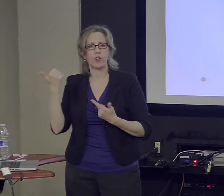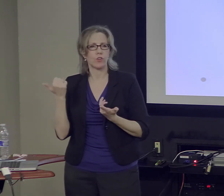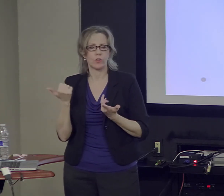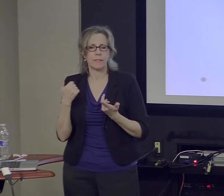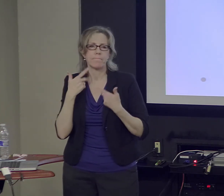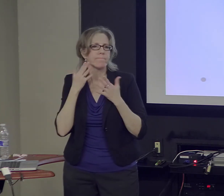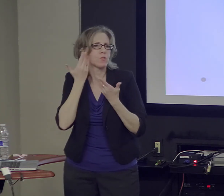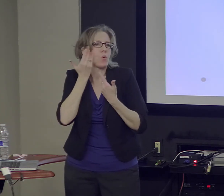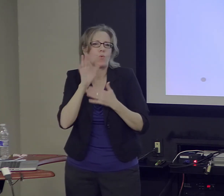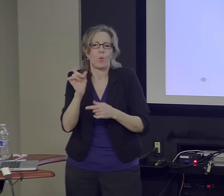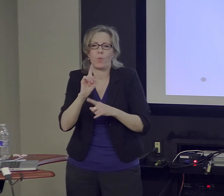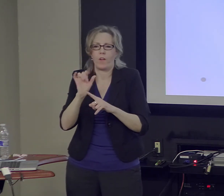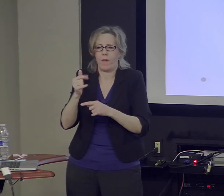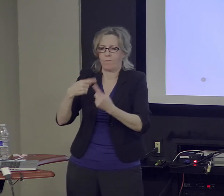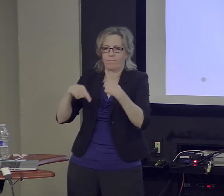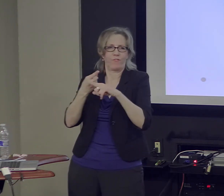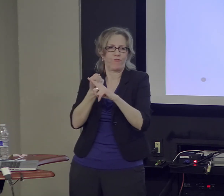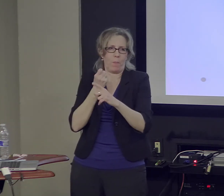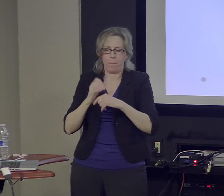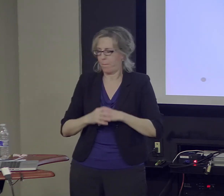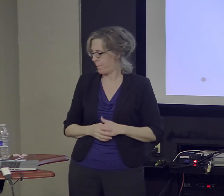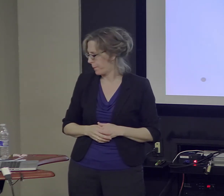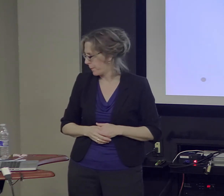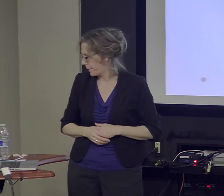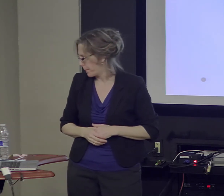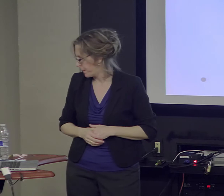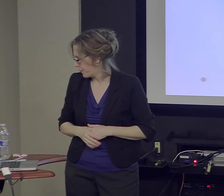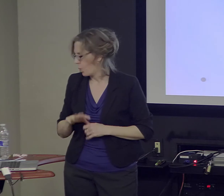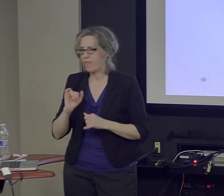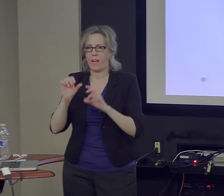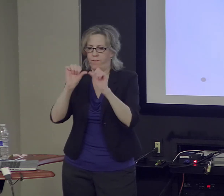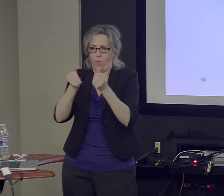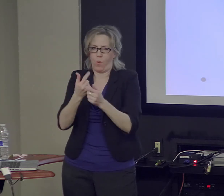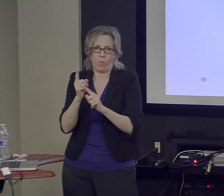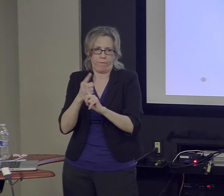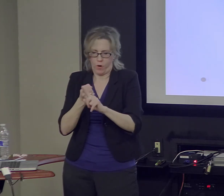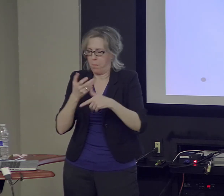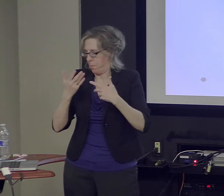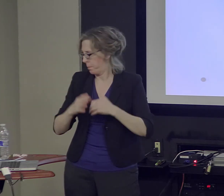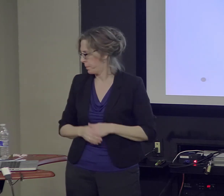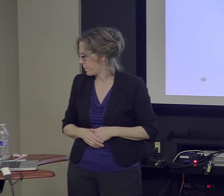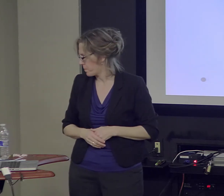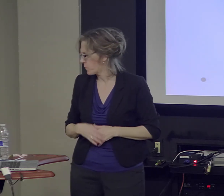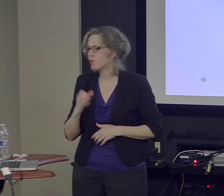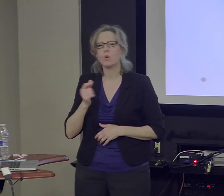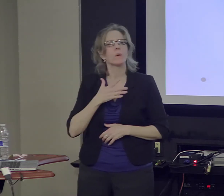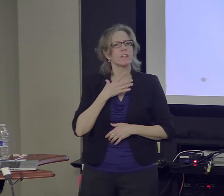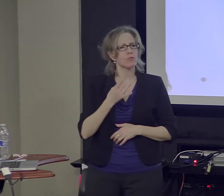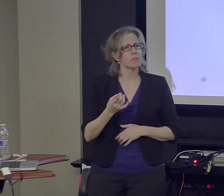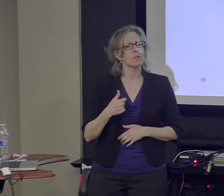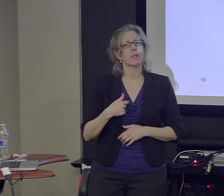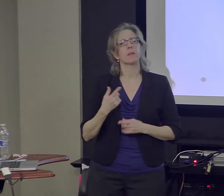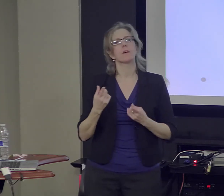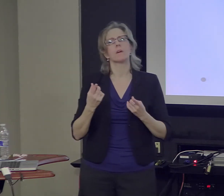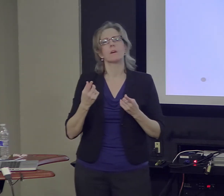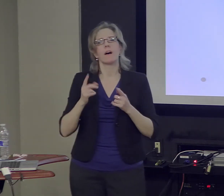spelling. And then the 2.5% comes from unknown. So it's